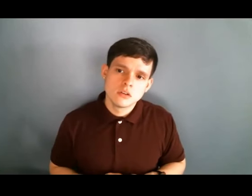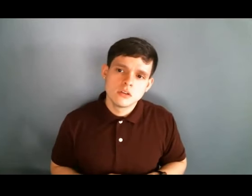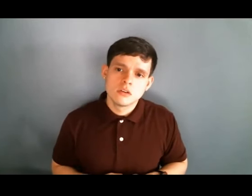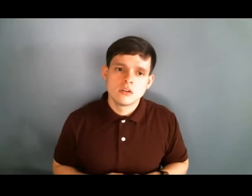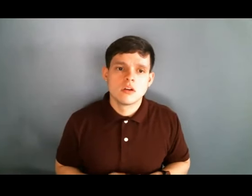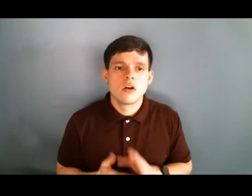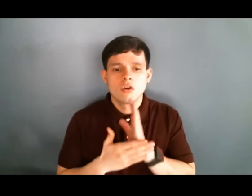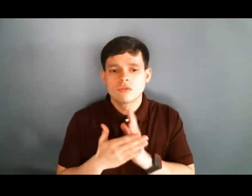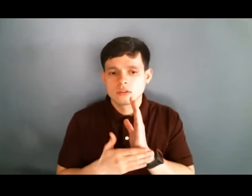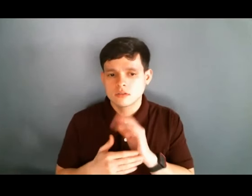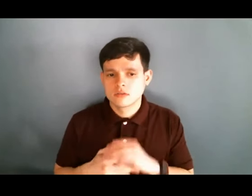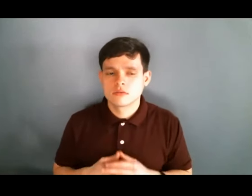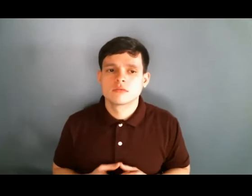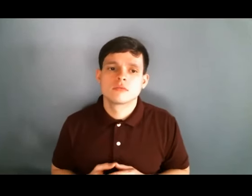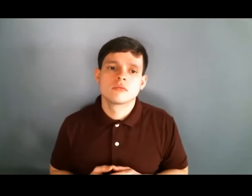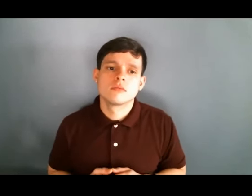All right.